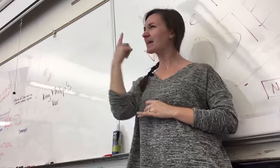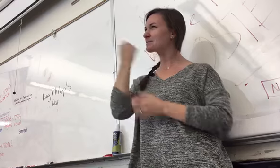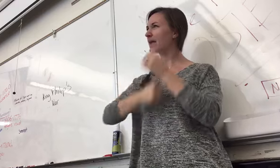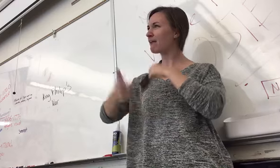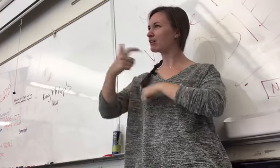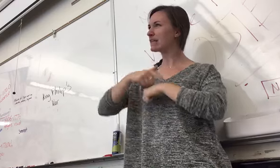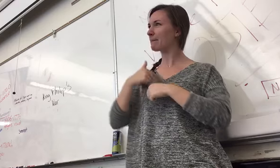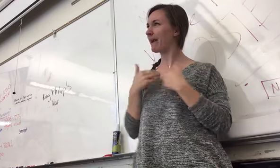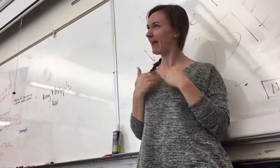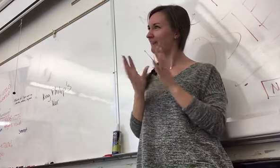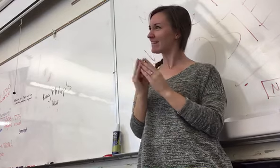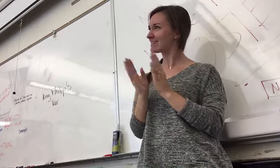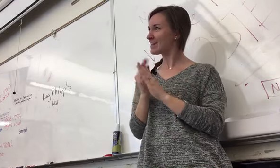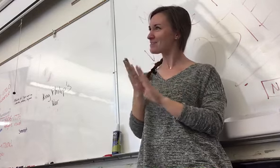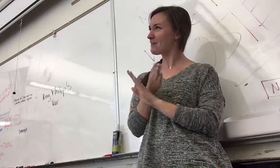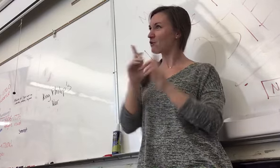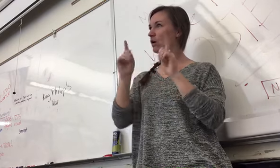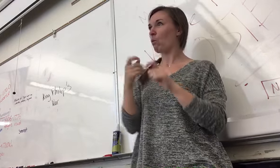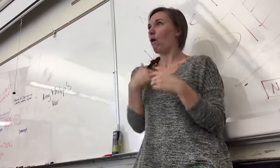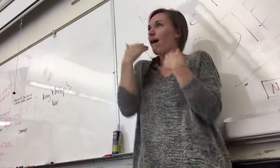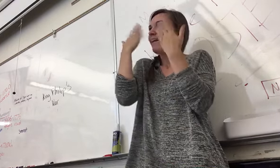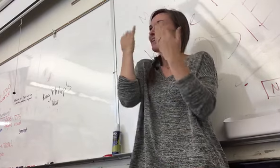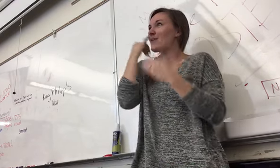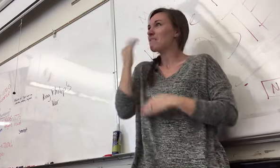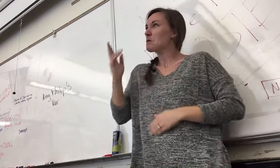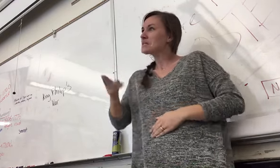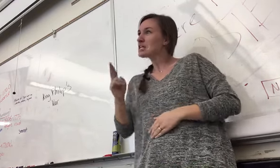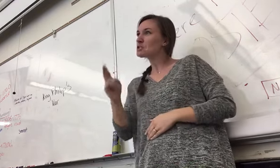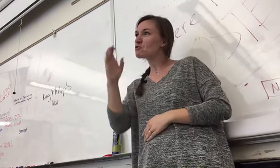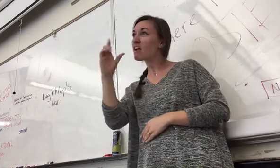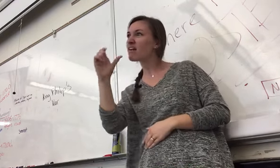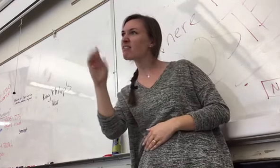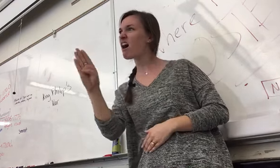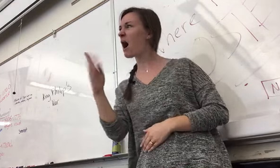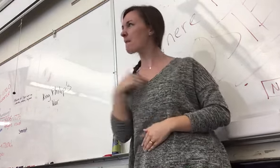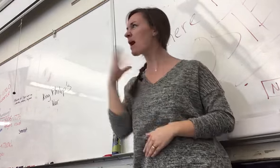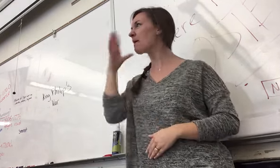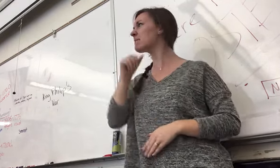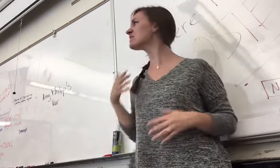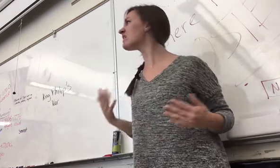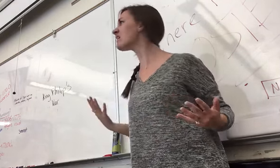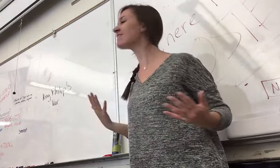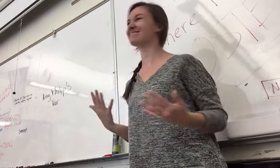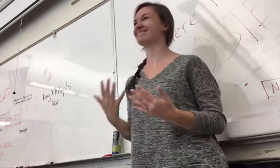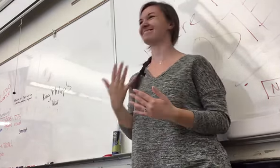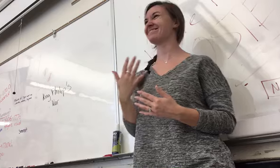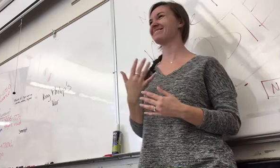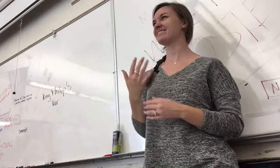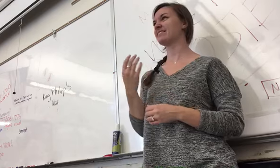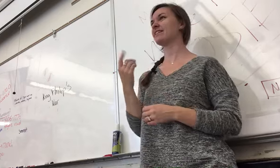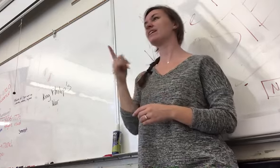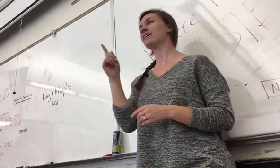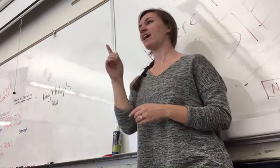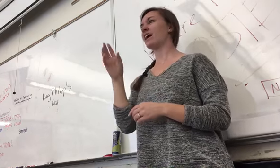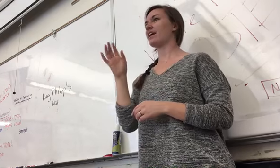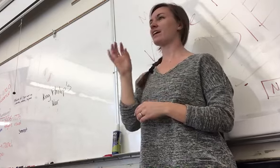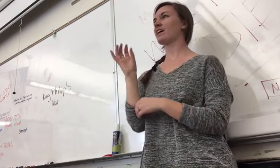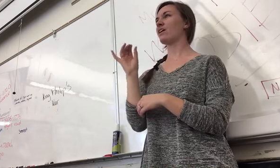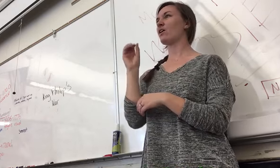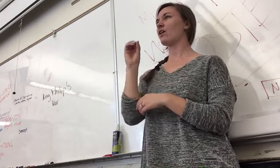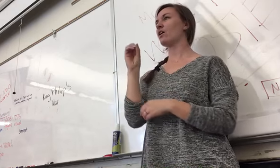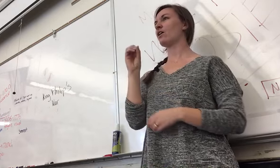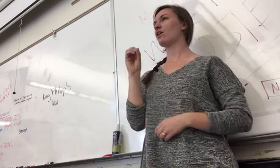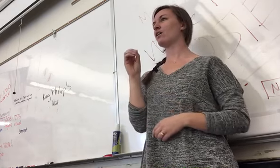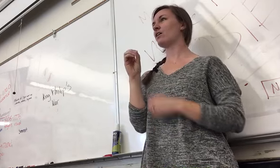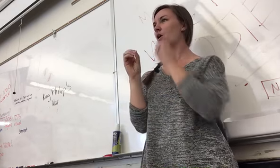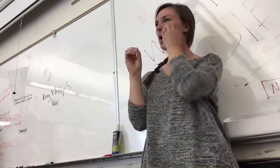review session. You're like, what are all these people here? History club or... Oh, I wish I had this many people in history club. Is it history club? There